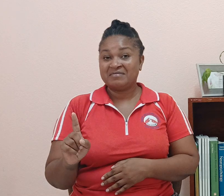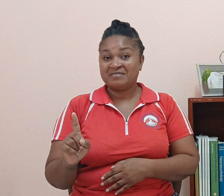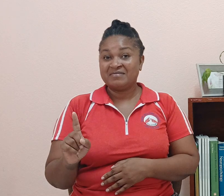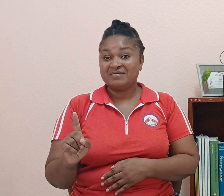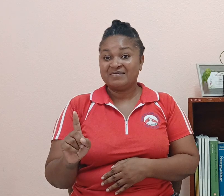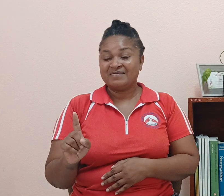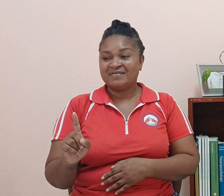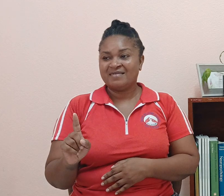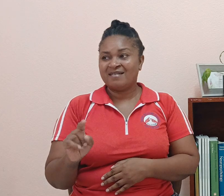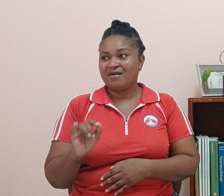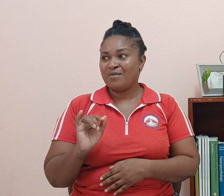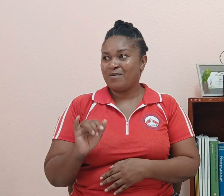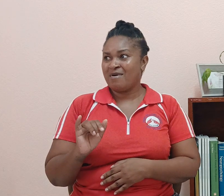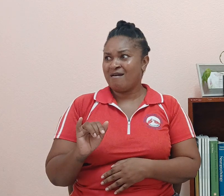man.